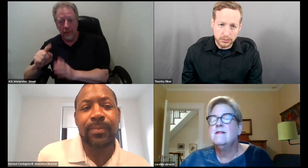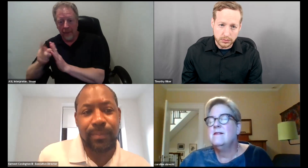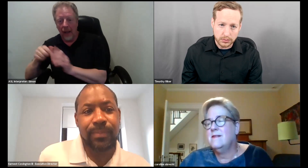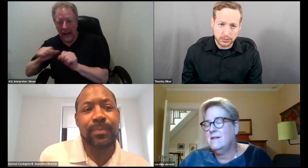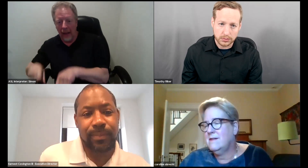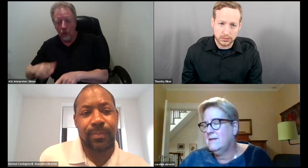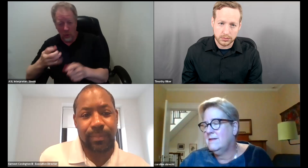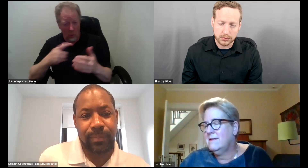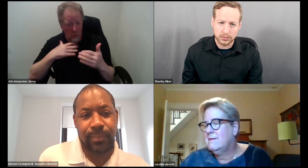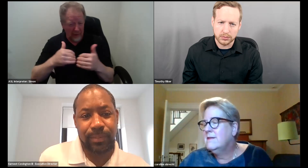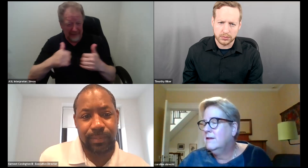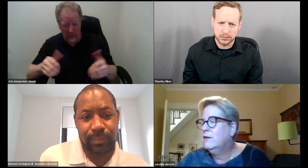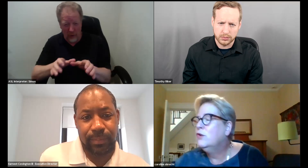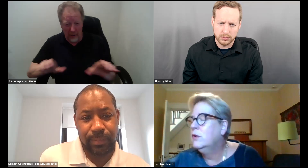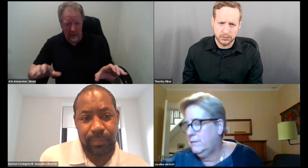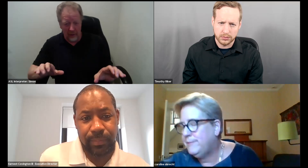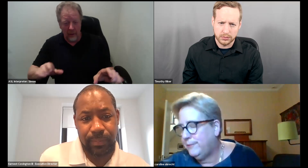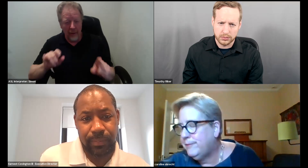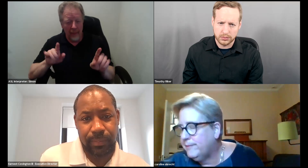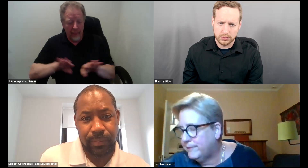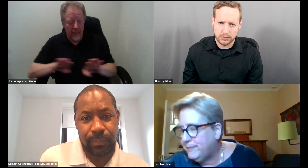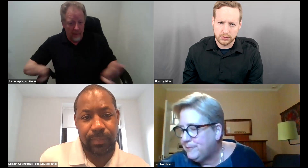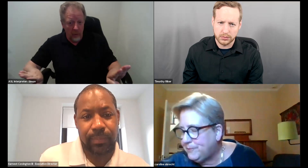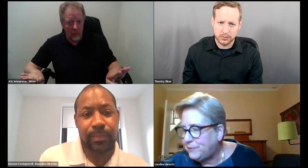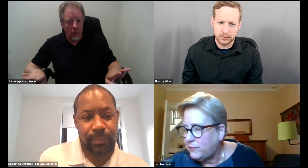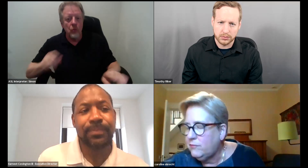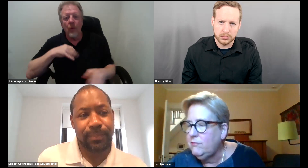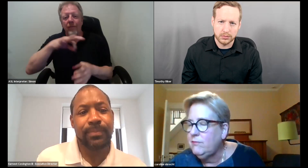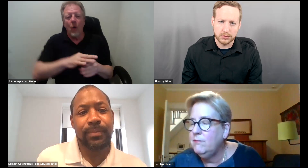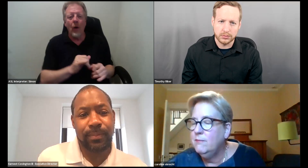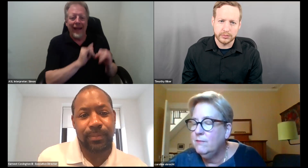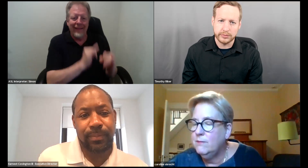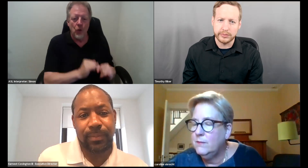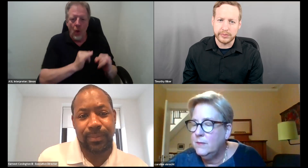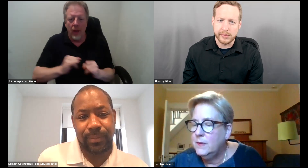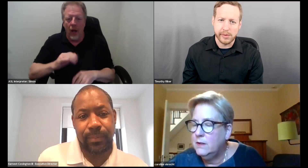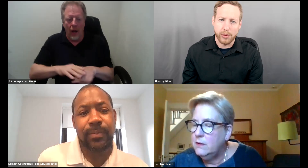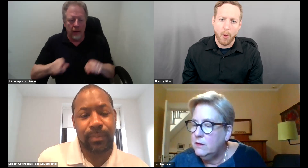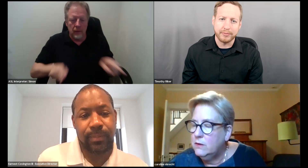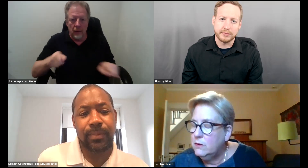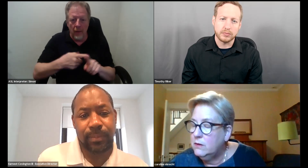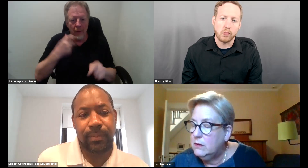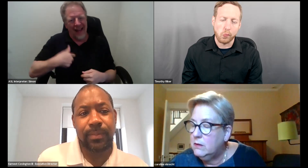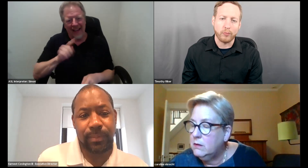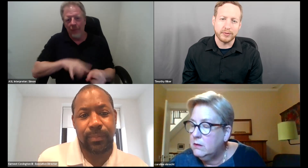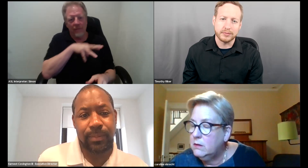So do you want to separate them so that we can vote individually on them?